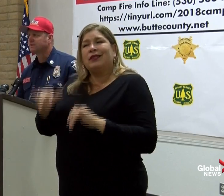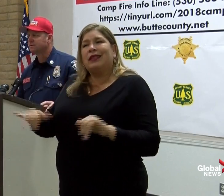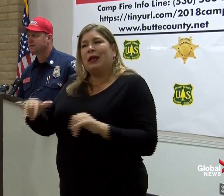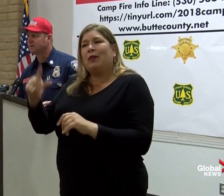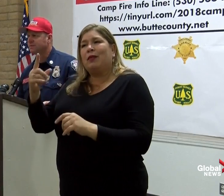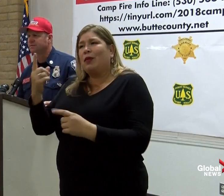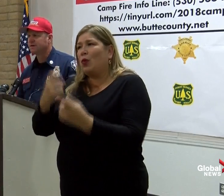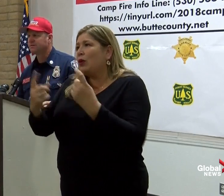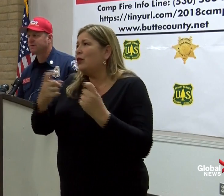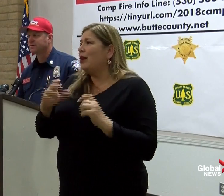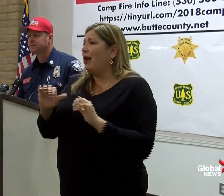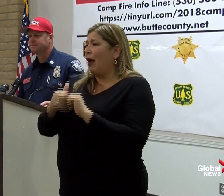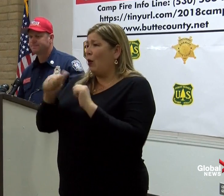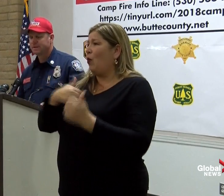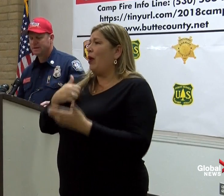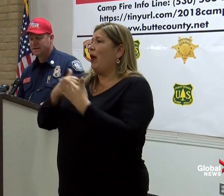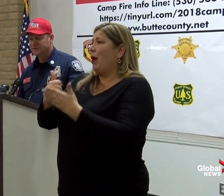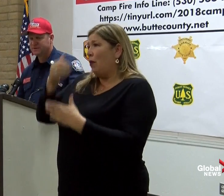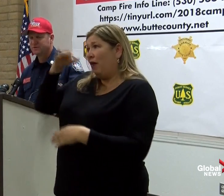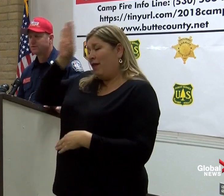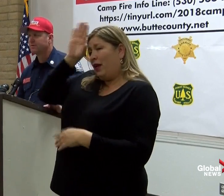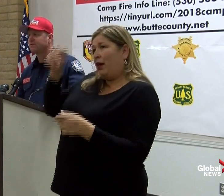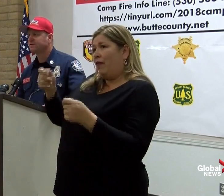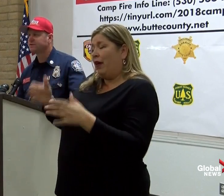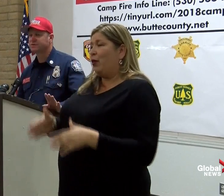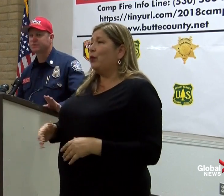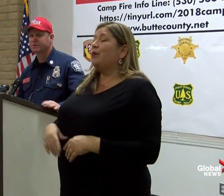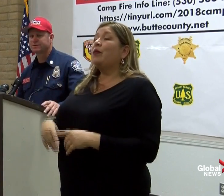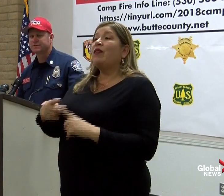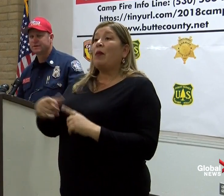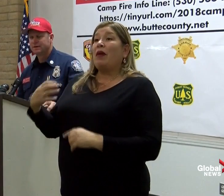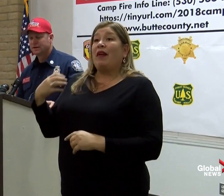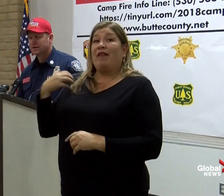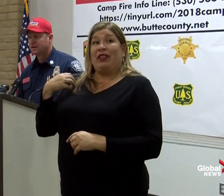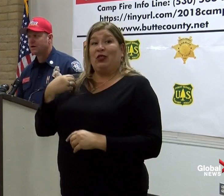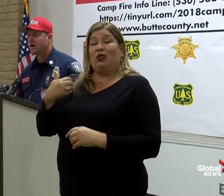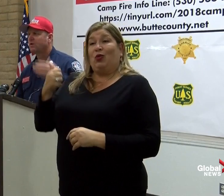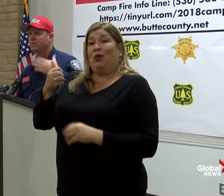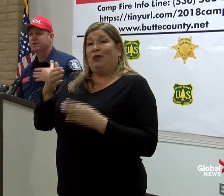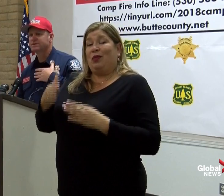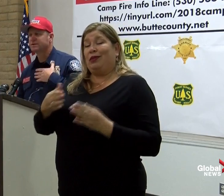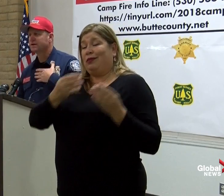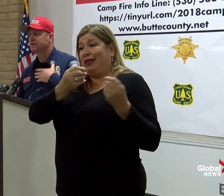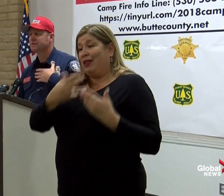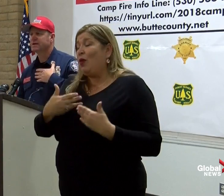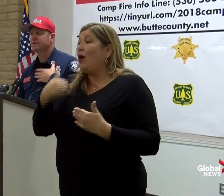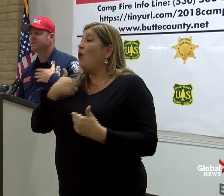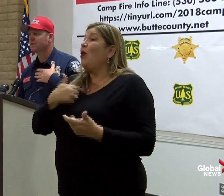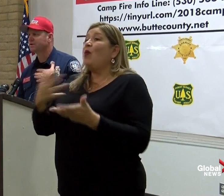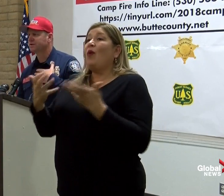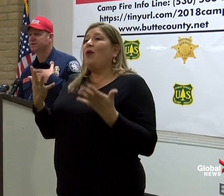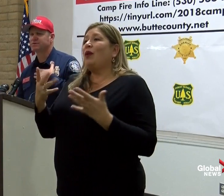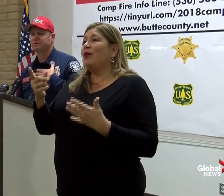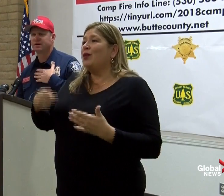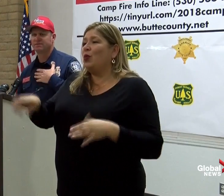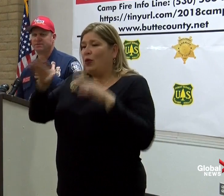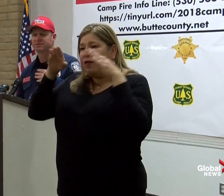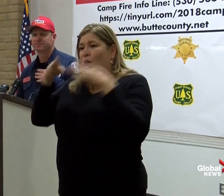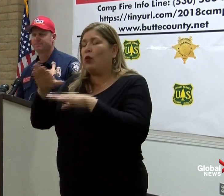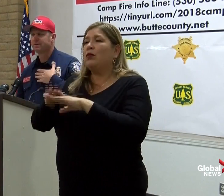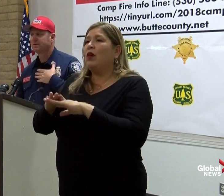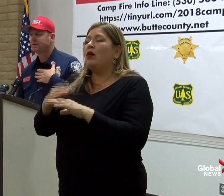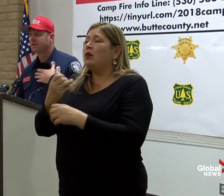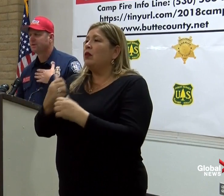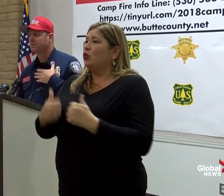can we do to help the firefighters? And so from an official source, our wish is that you focus on the